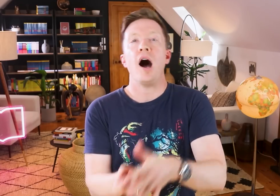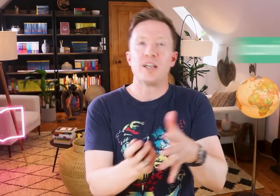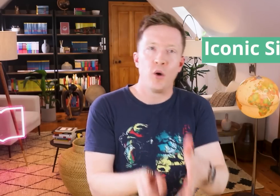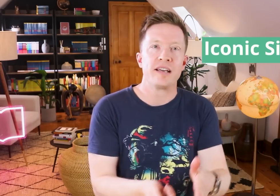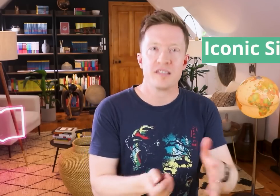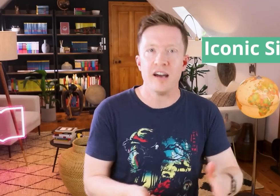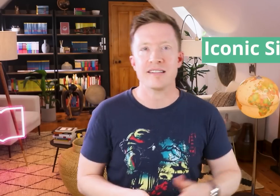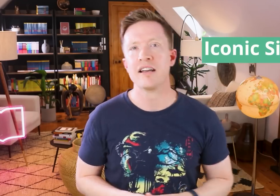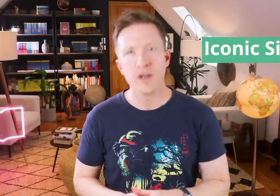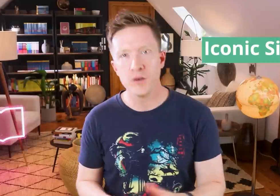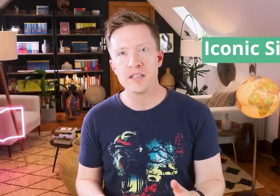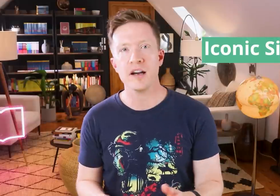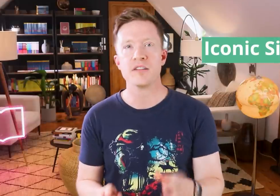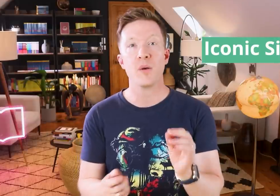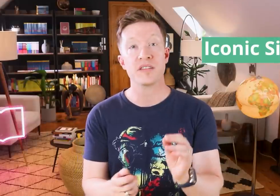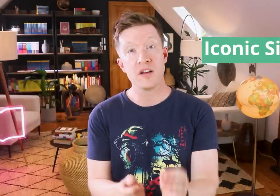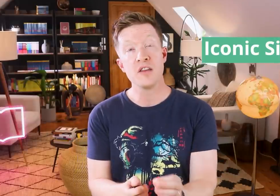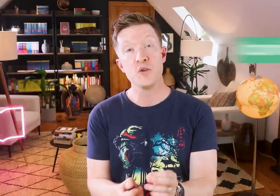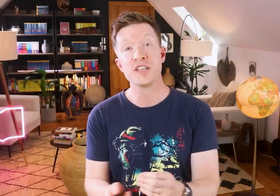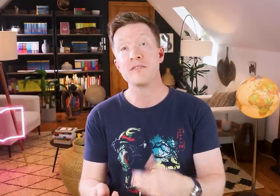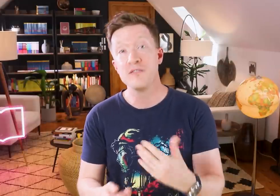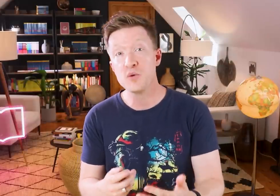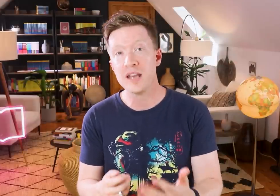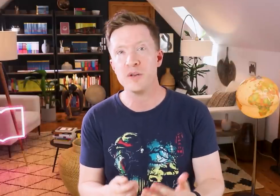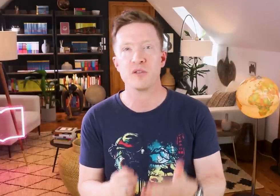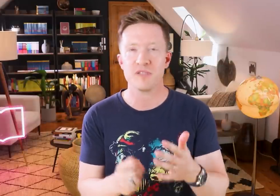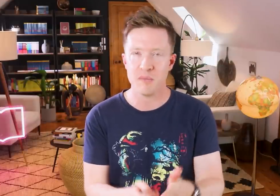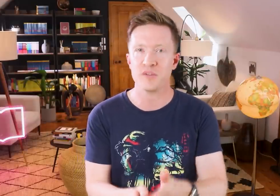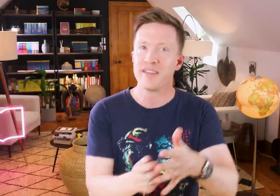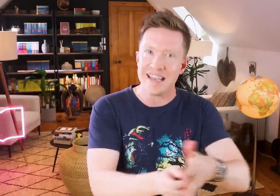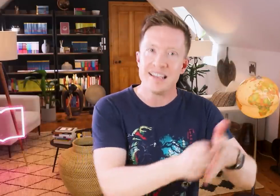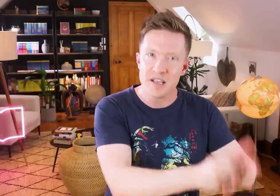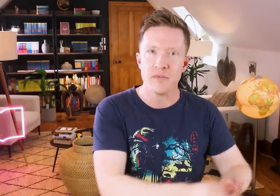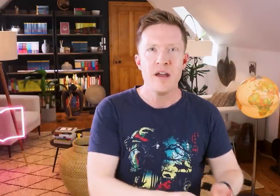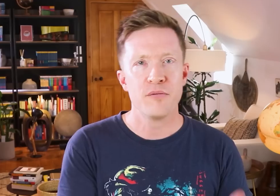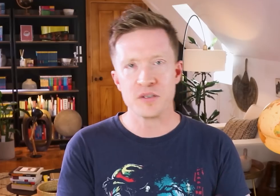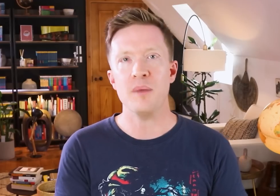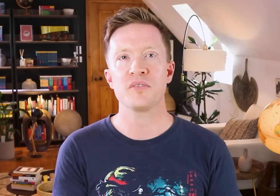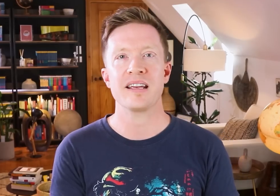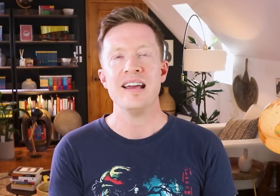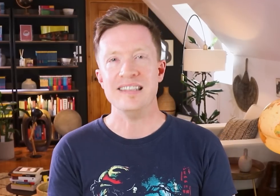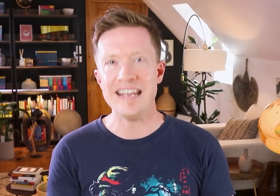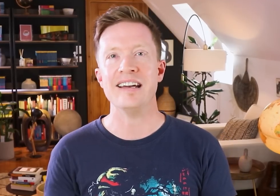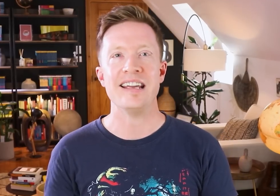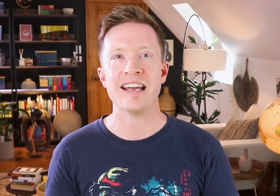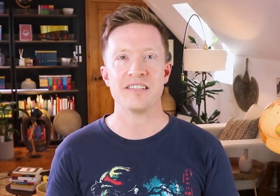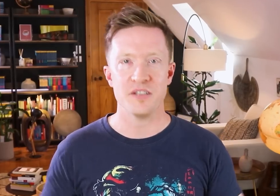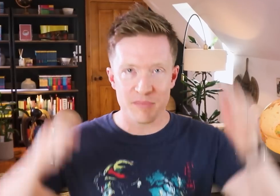iconic signs. And iconic signs are where the sign uses a visual image that resembles the thing itself. For example, to say deer in ASL, you simply